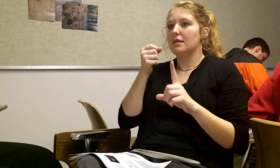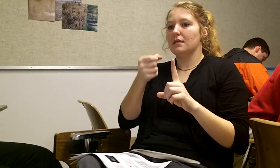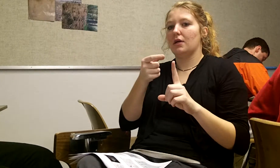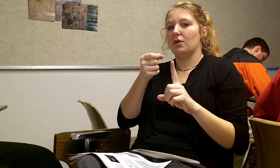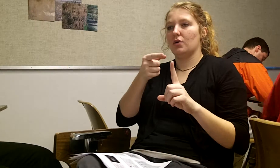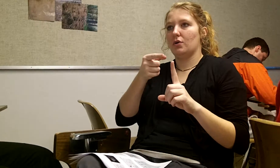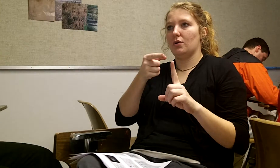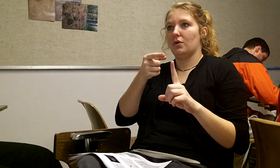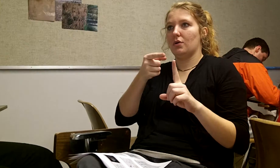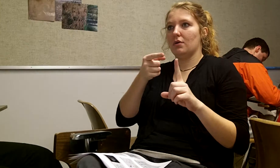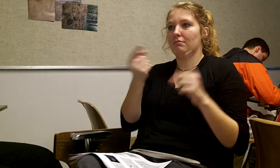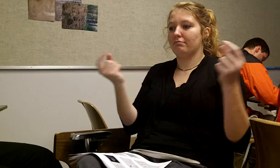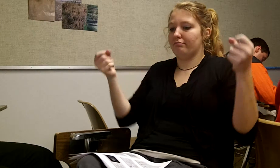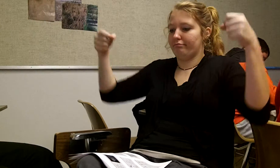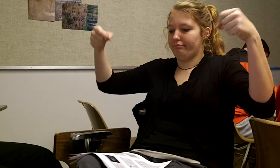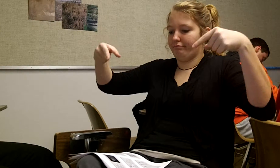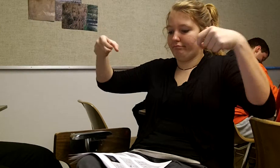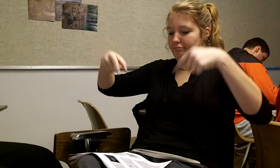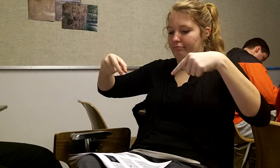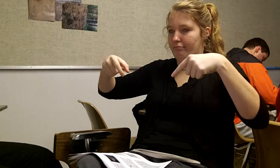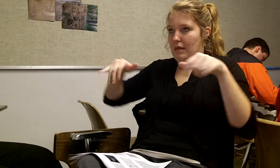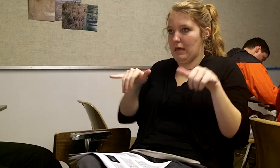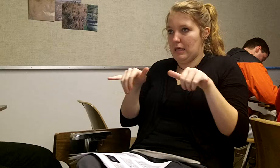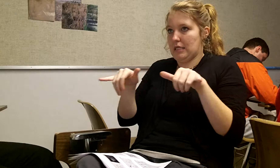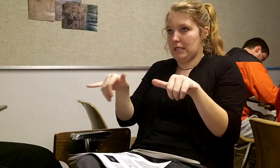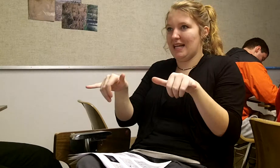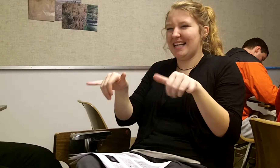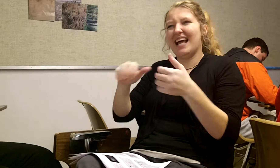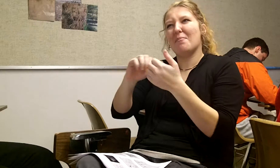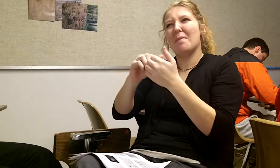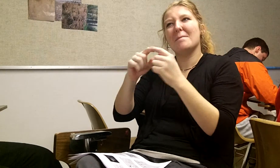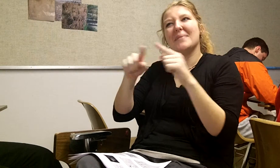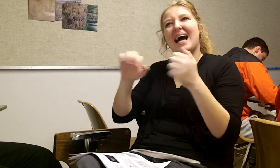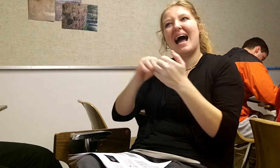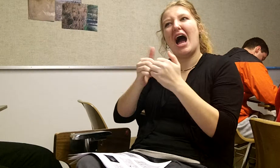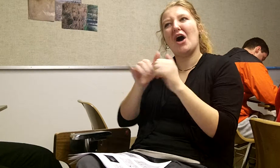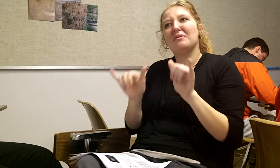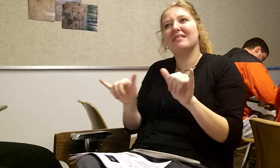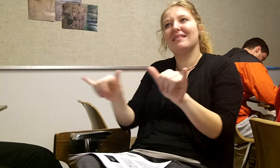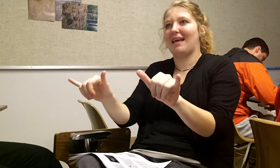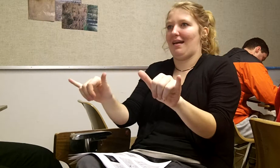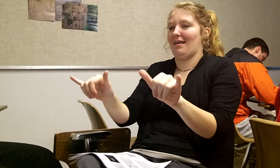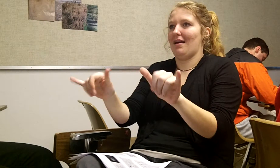cell. Once the signal is gone, how do they know to remain that type of cell? And at the very end, I have an